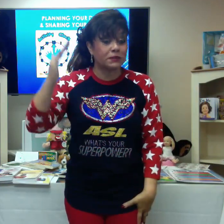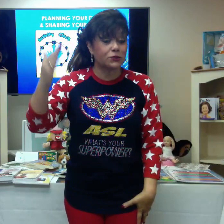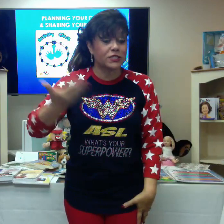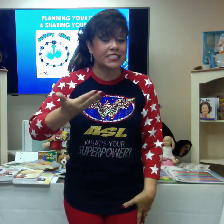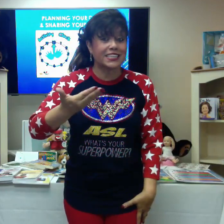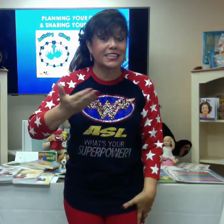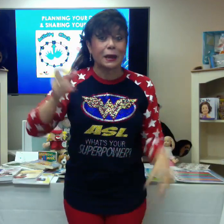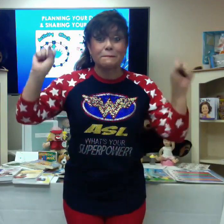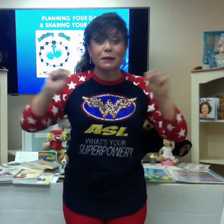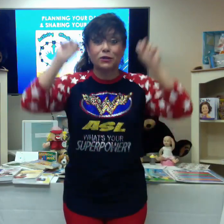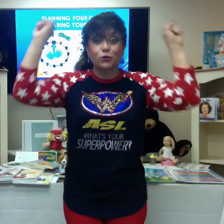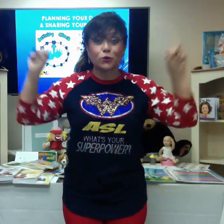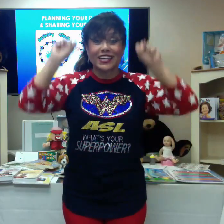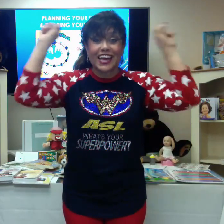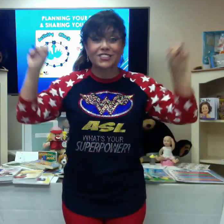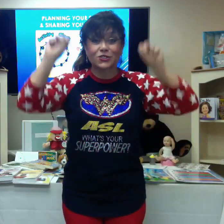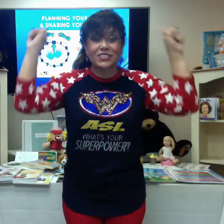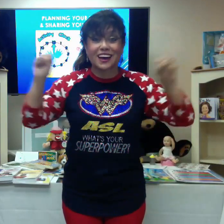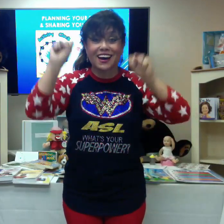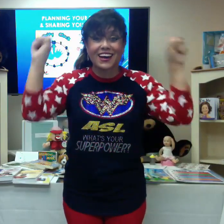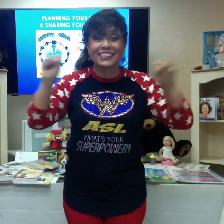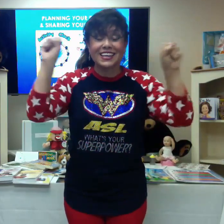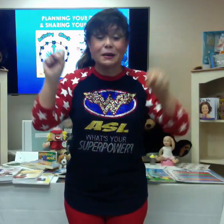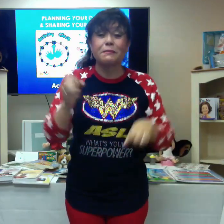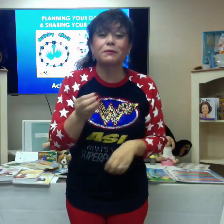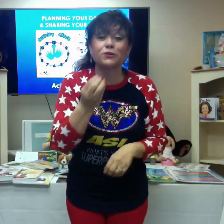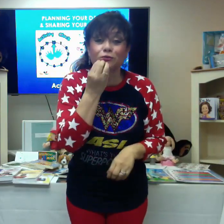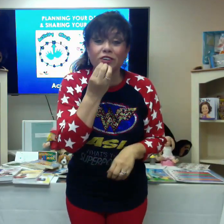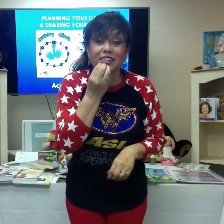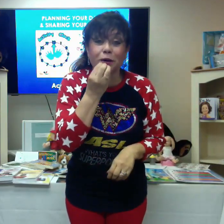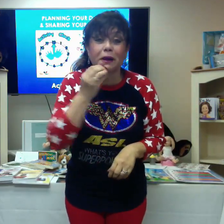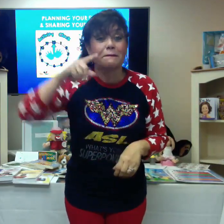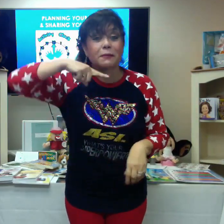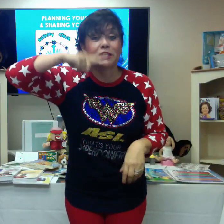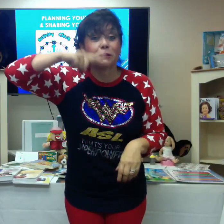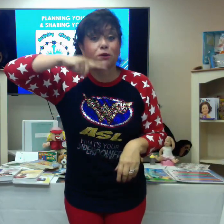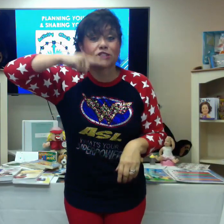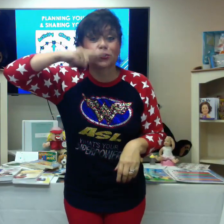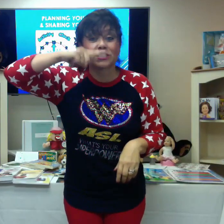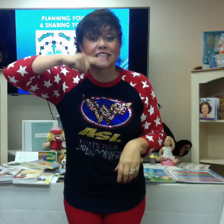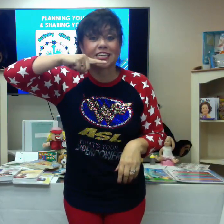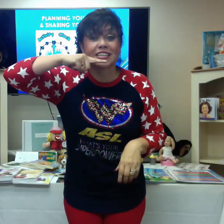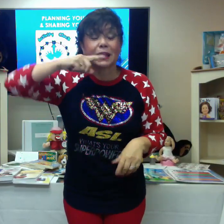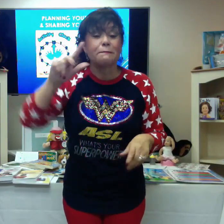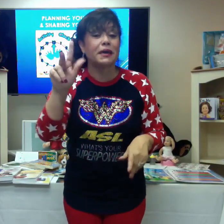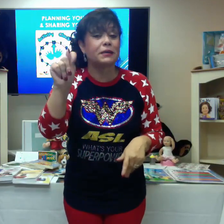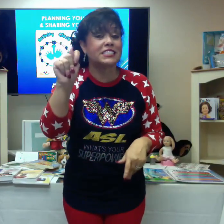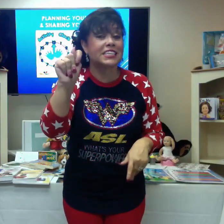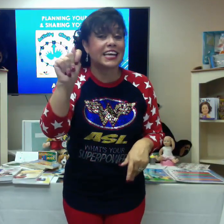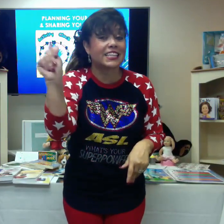in your routine. Maybe you do an exercise. Maybe you feed them. Maybe they brush their teeth. Maybe T-hand,